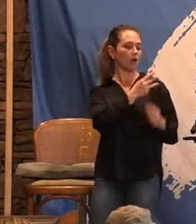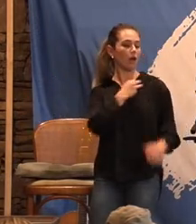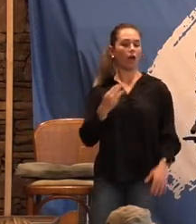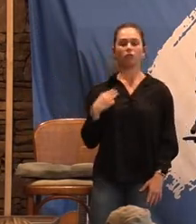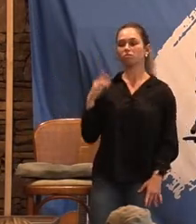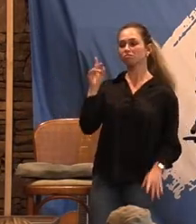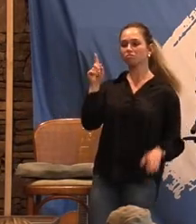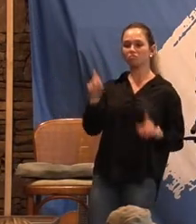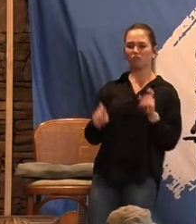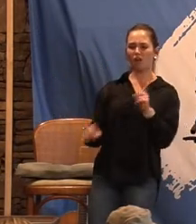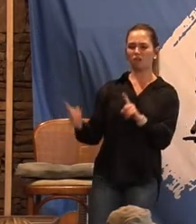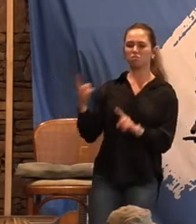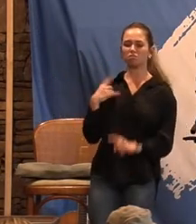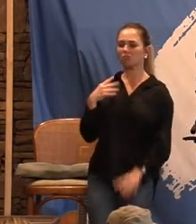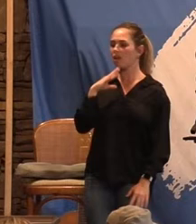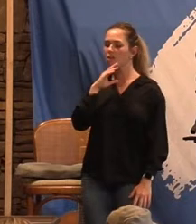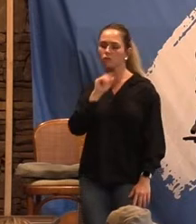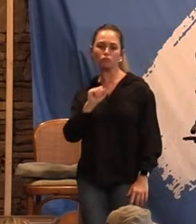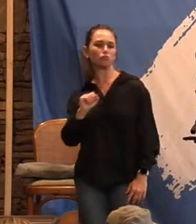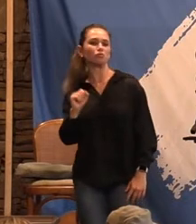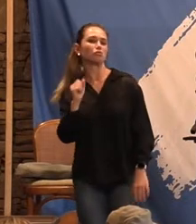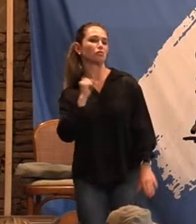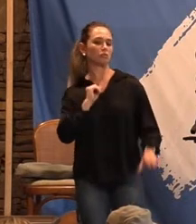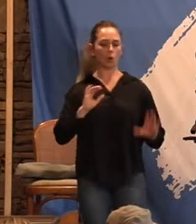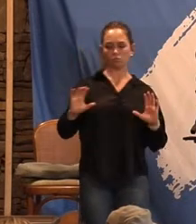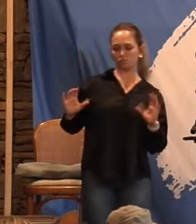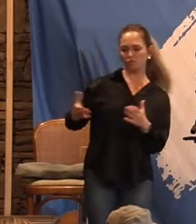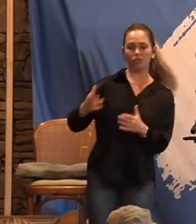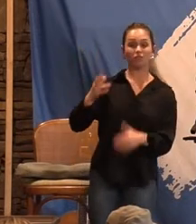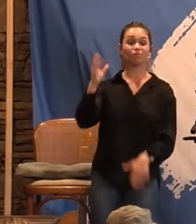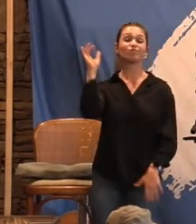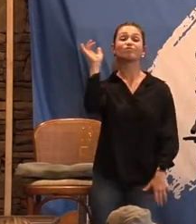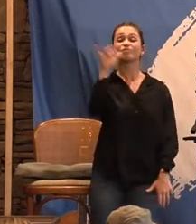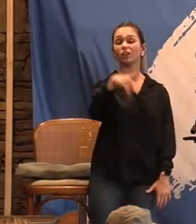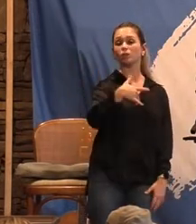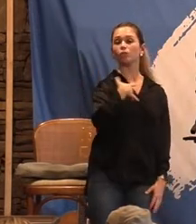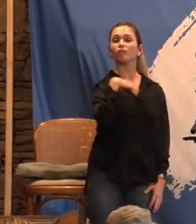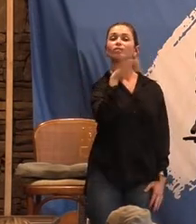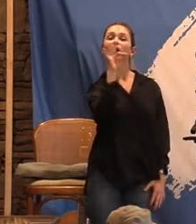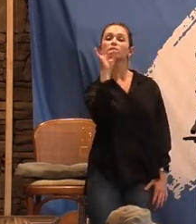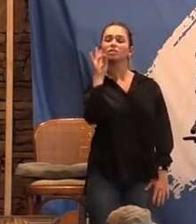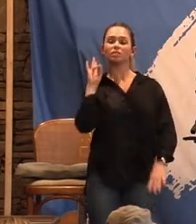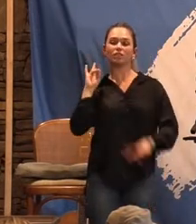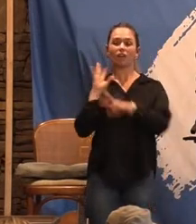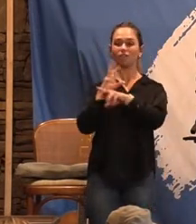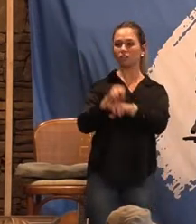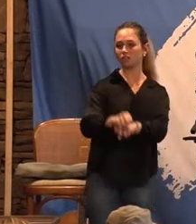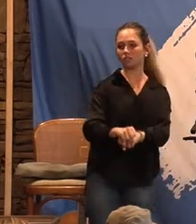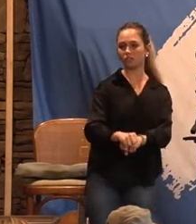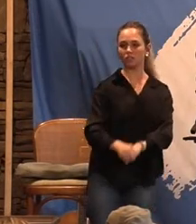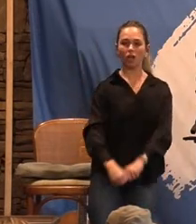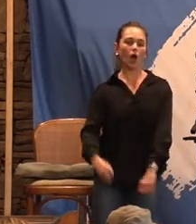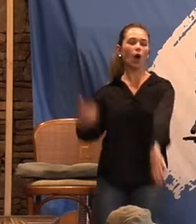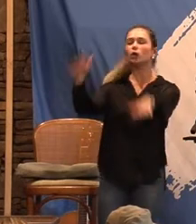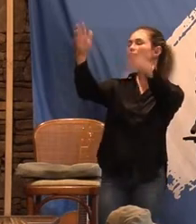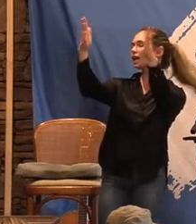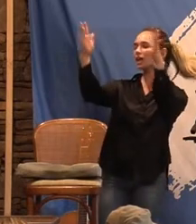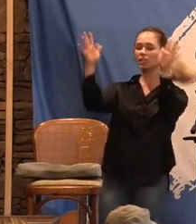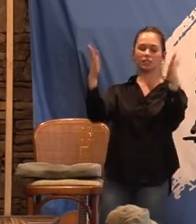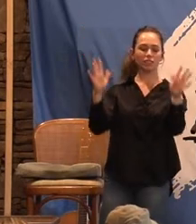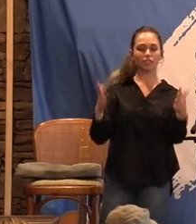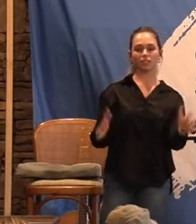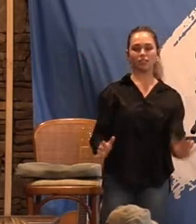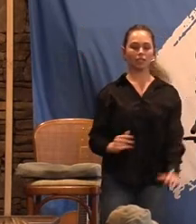my elders in our clan, and that's what I found. Seven generations. Oh, yay, Angantyr,